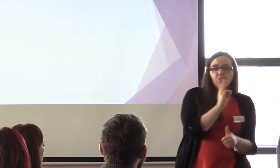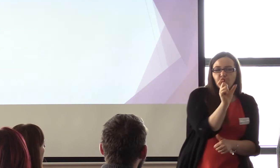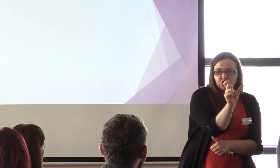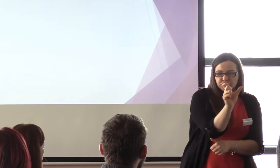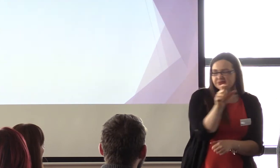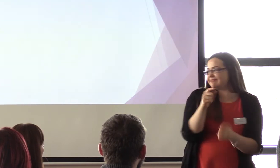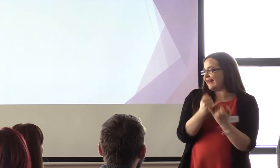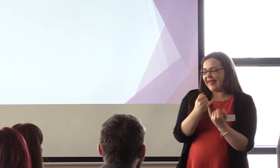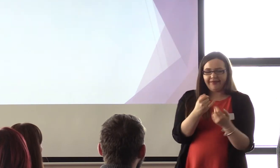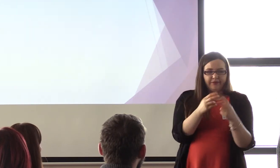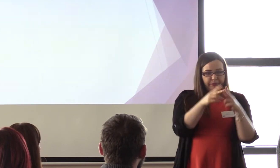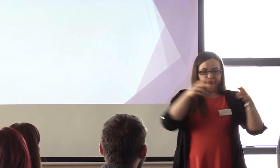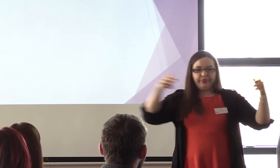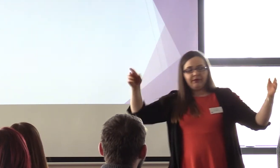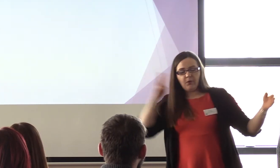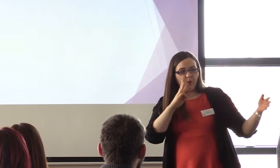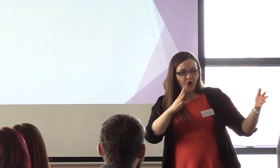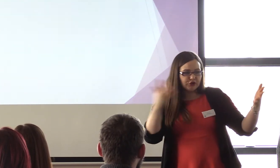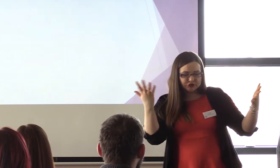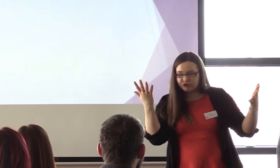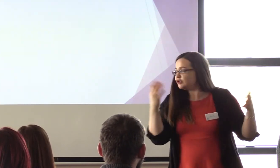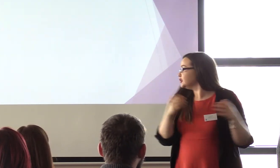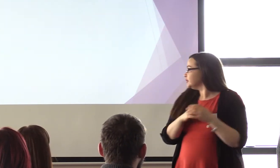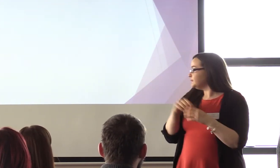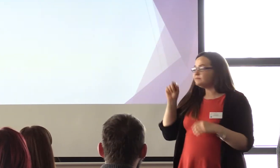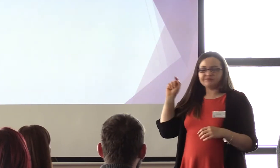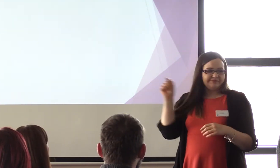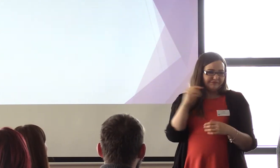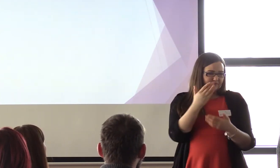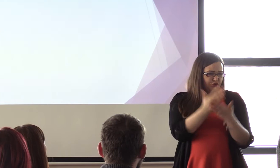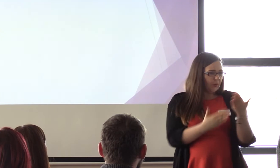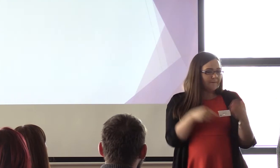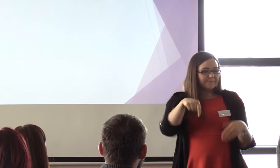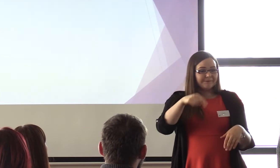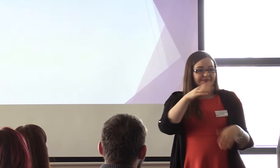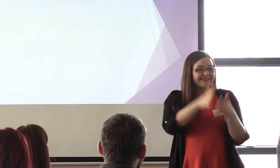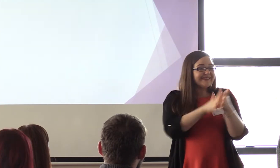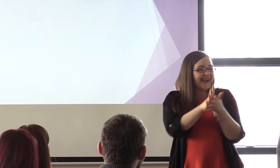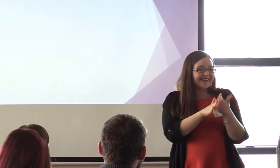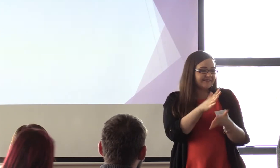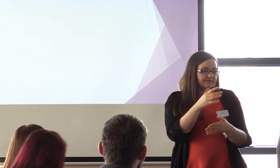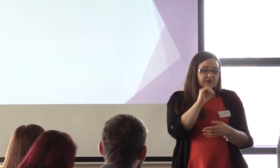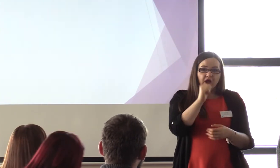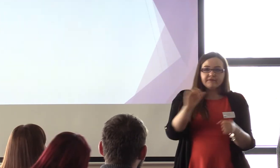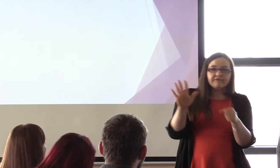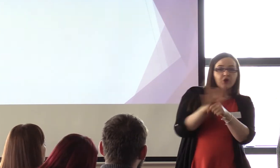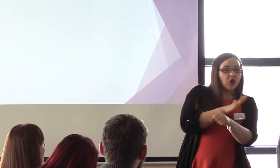Students also spoke about the importance of creating subject-specific terminology within the classroom. Some